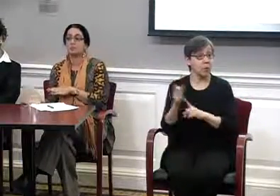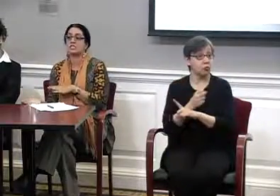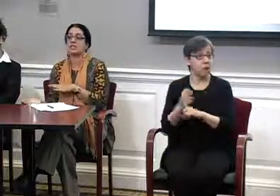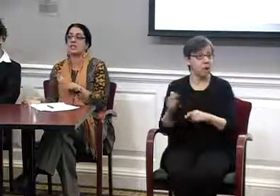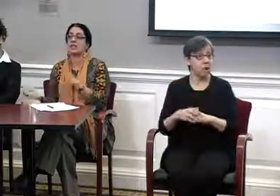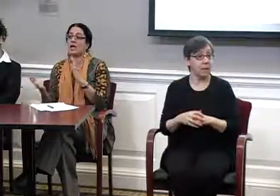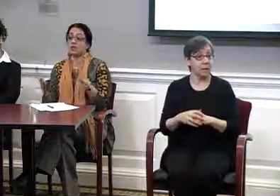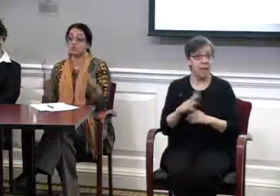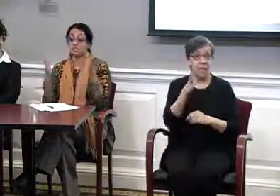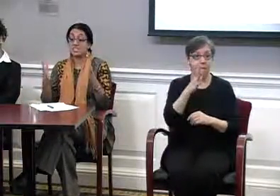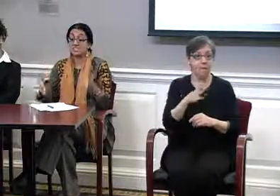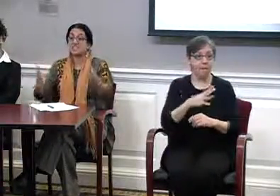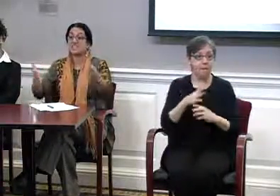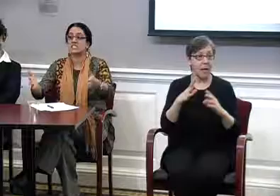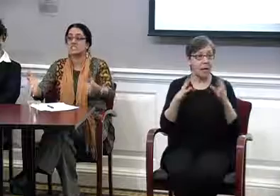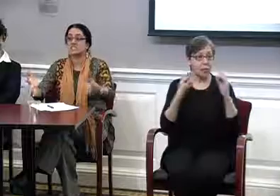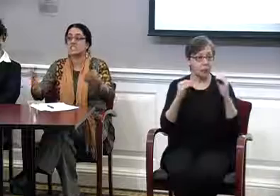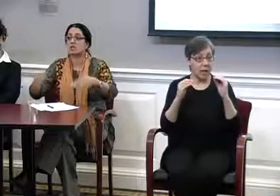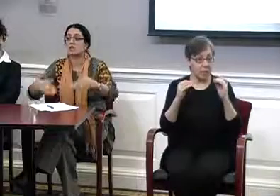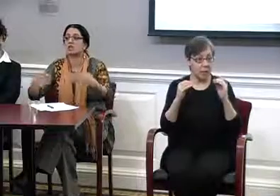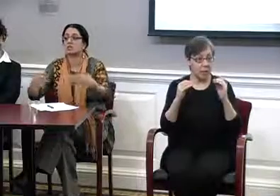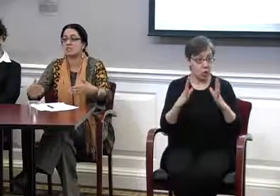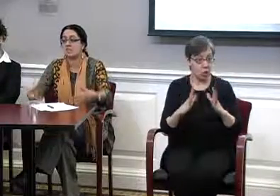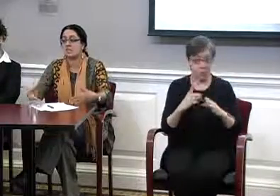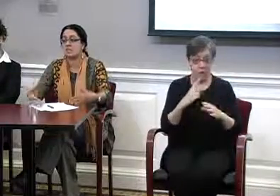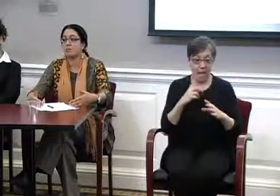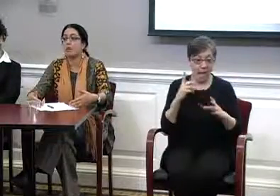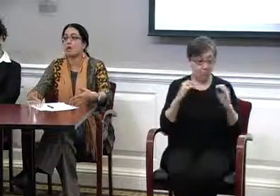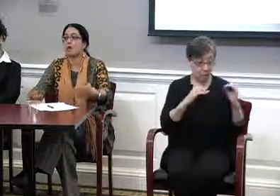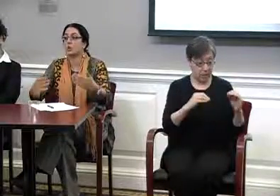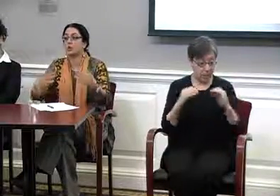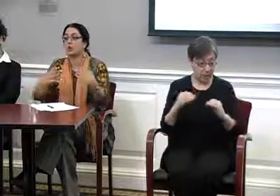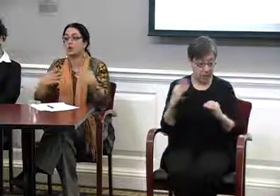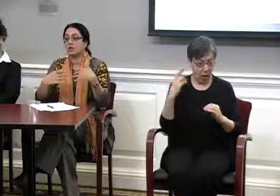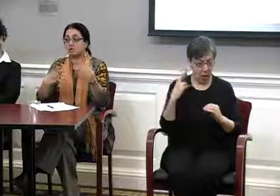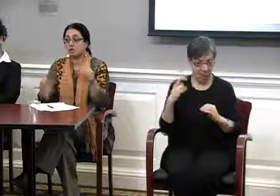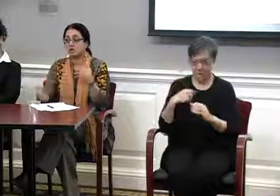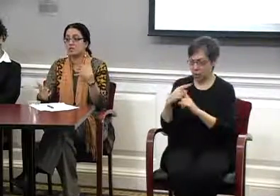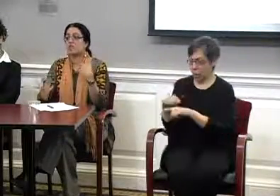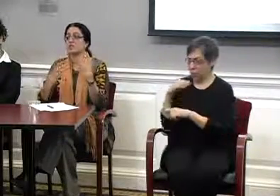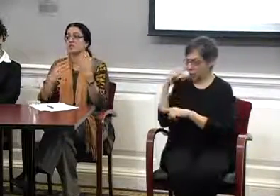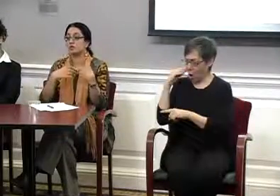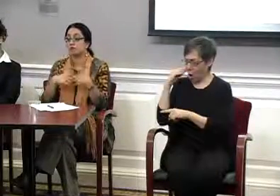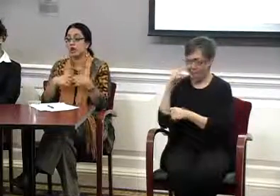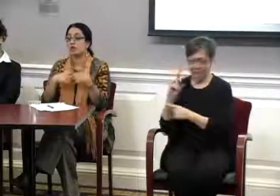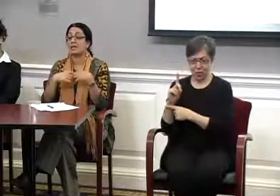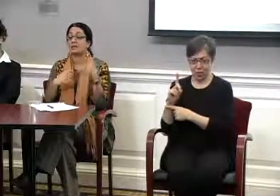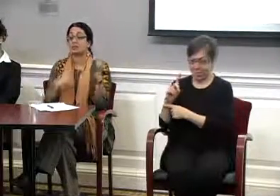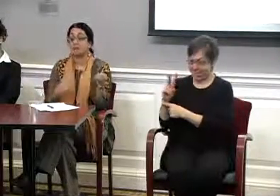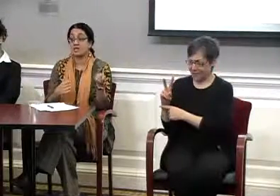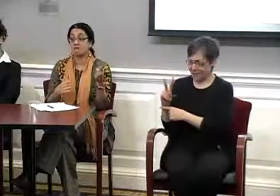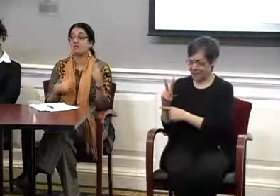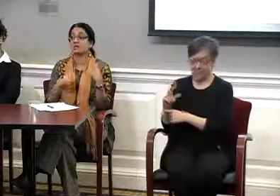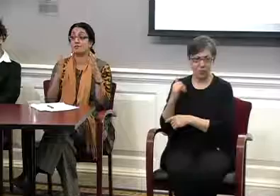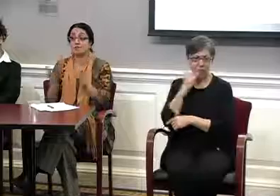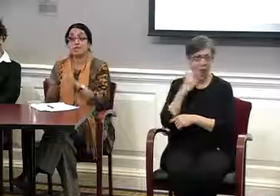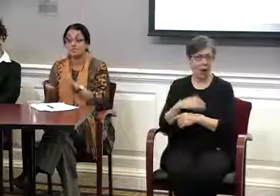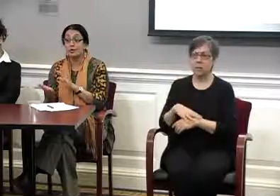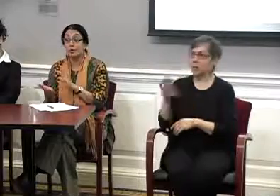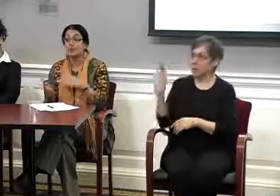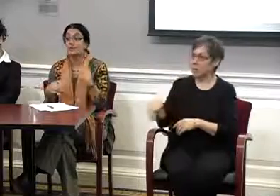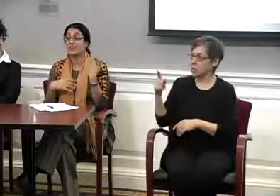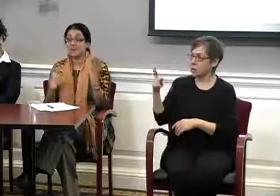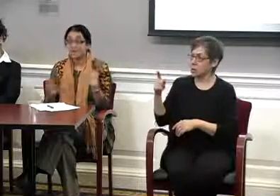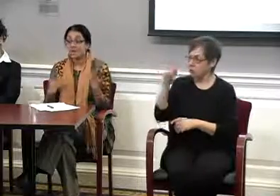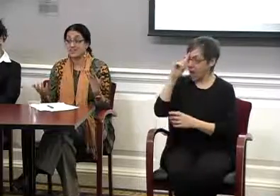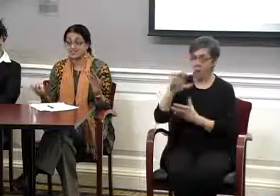Female teachers saying, after teaching this to the kids, I realized that what was happening at home, you know, domestic violence was wrong, and I told my husband, look at this